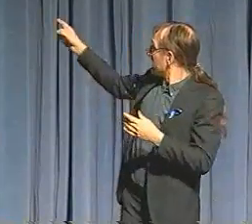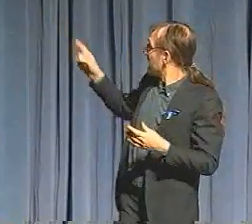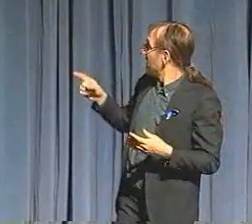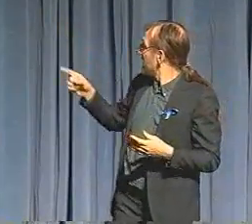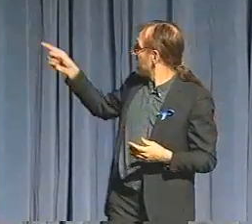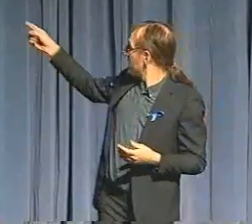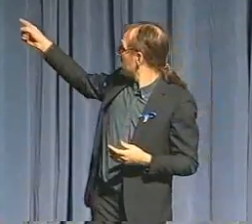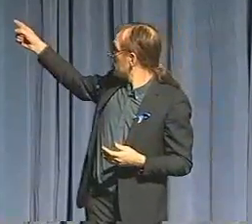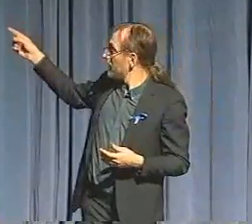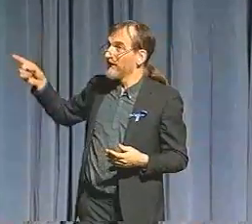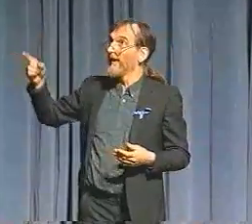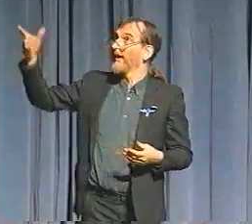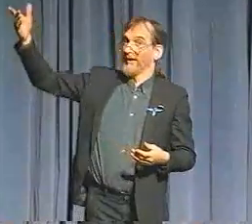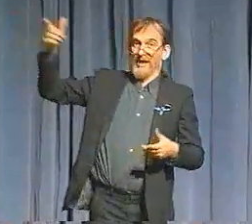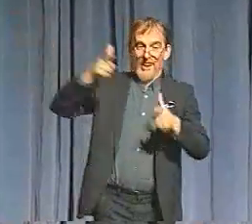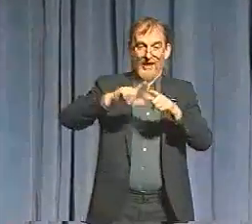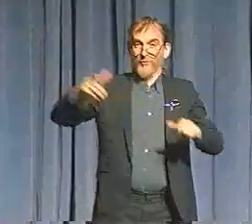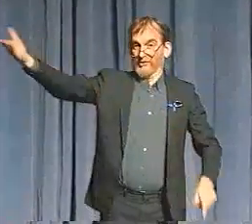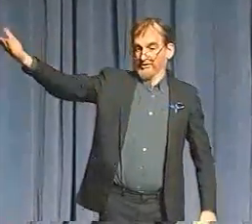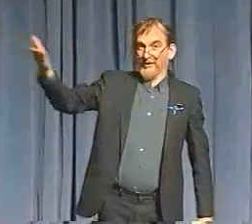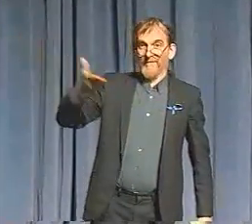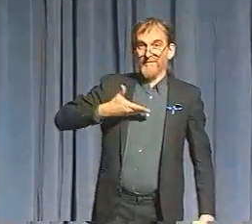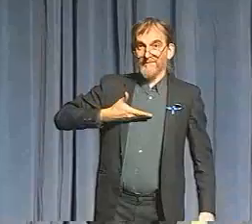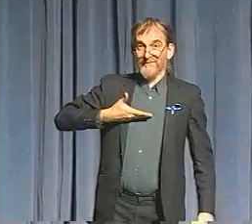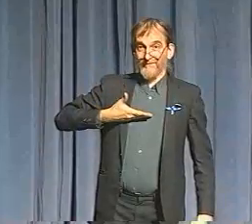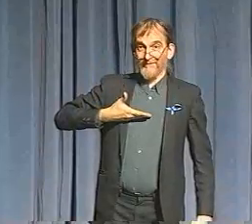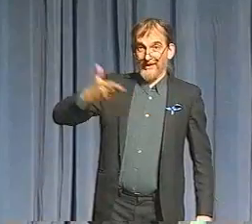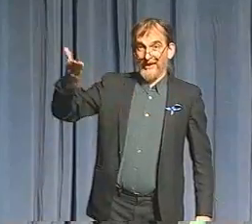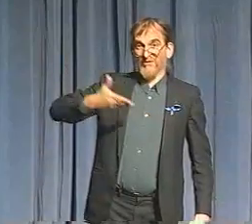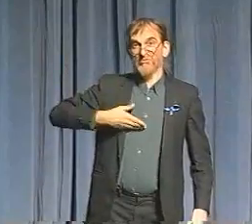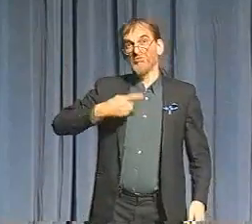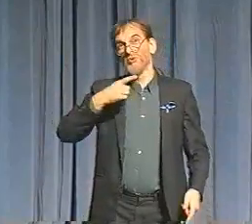by boat, and they would come together and